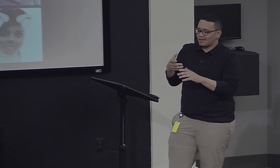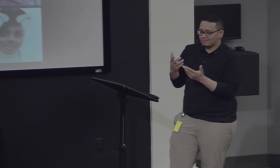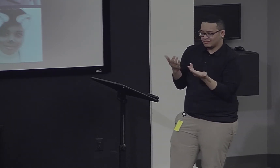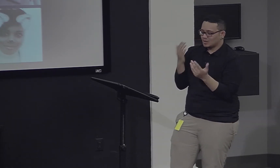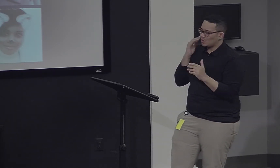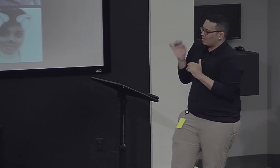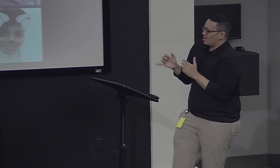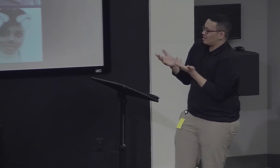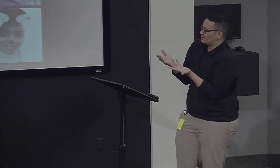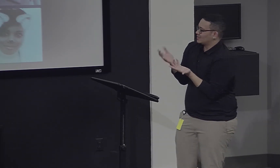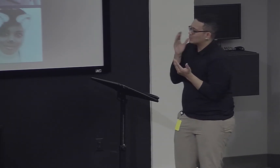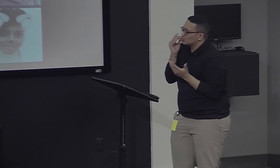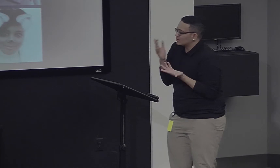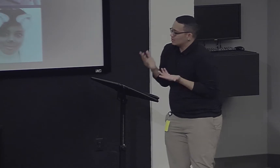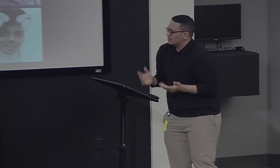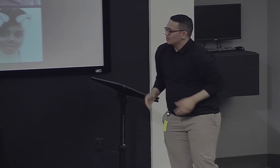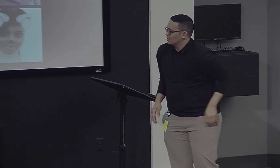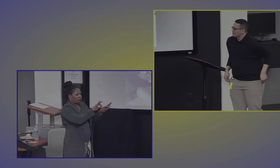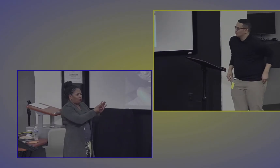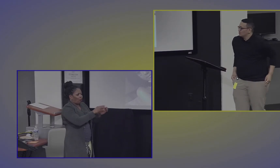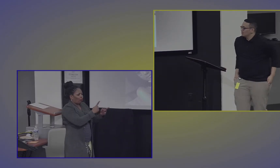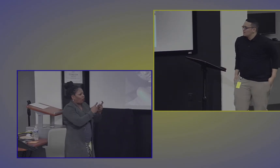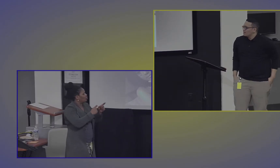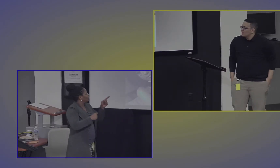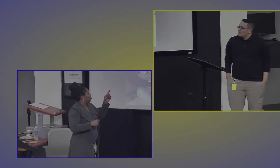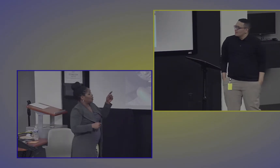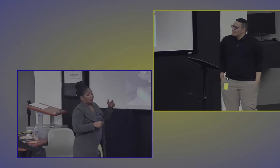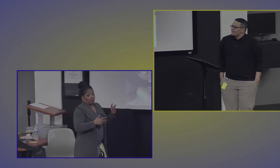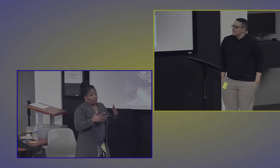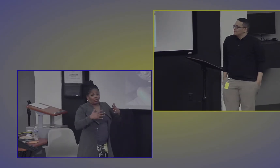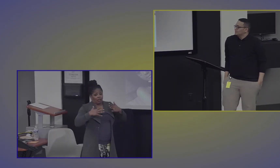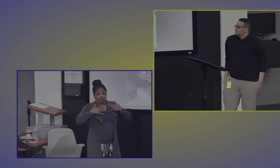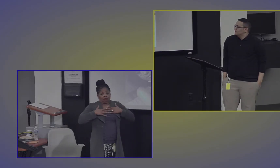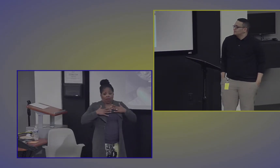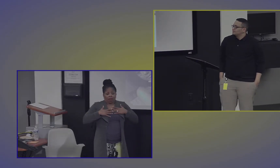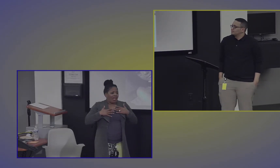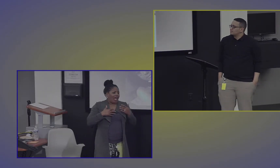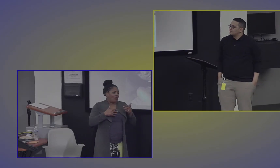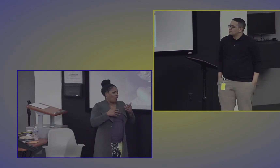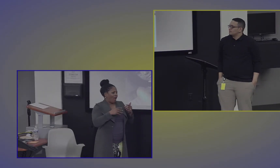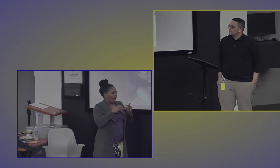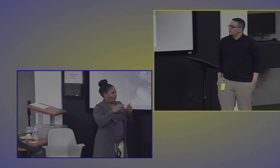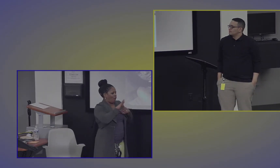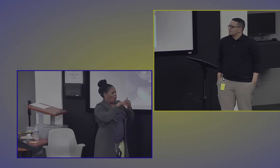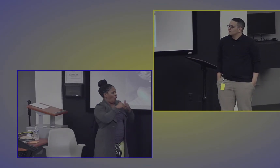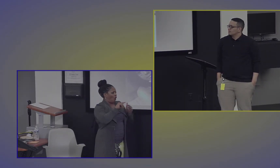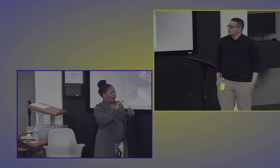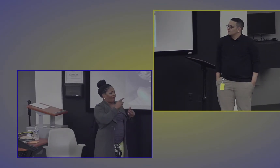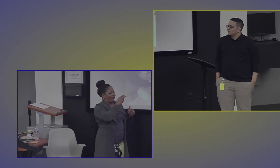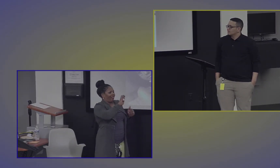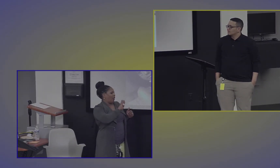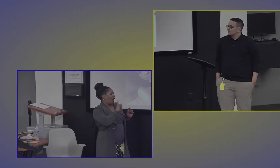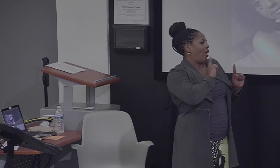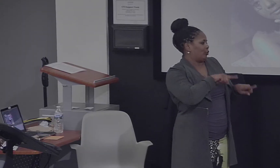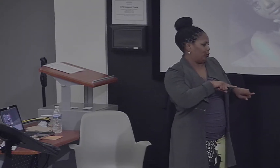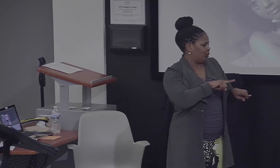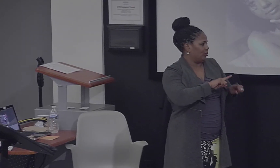professional? How do I manage where I go and where I'm scheduled? Great, and that's really an important question. I don't